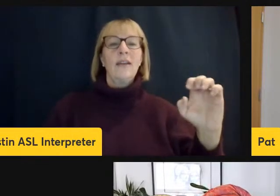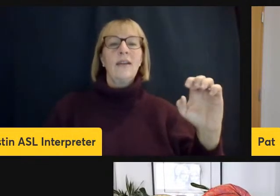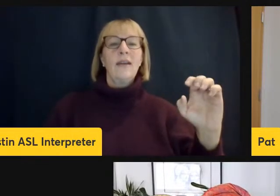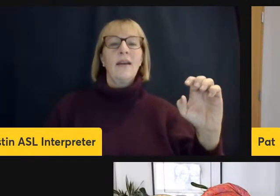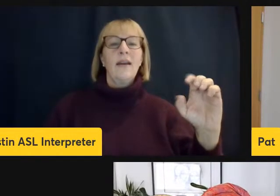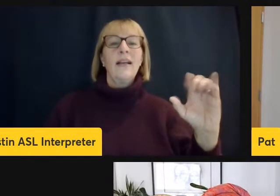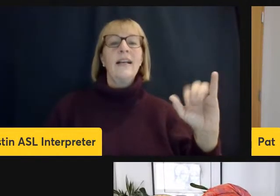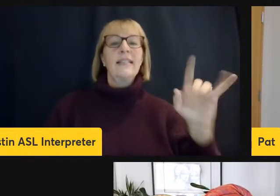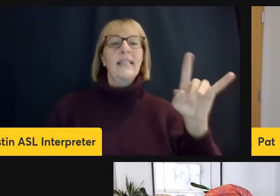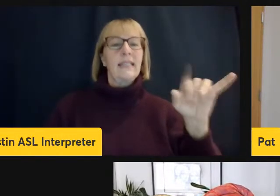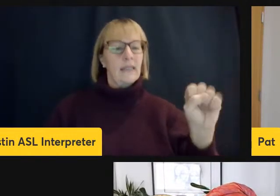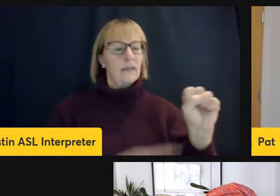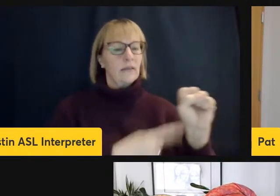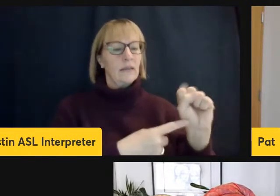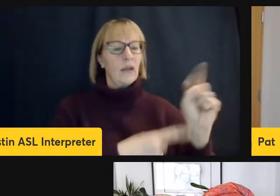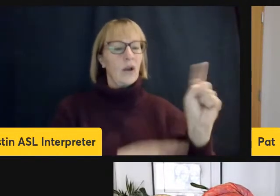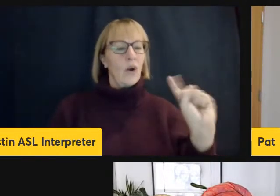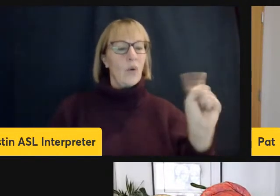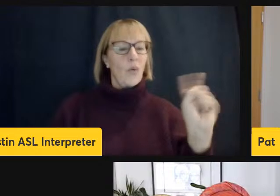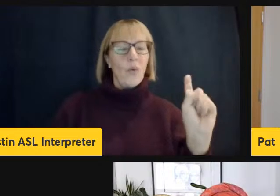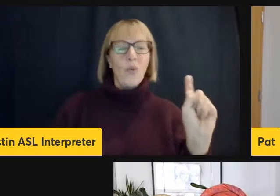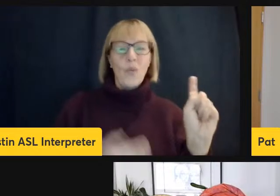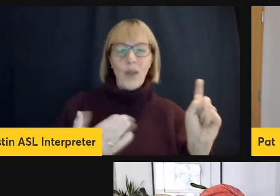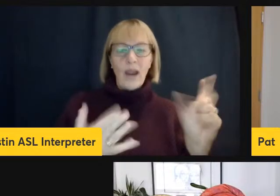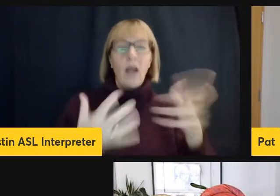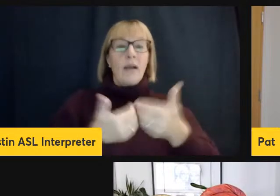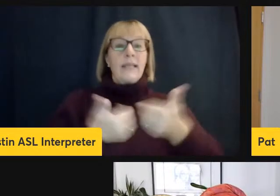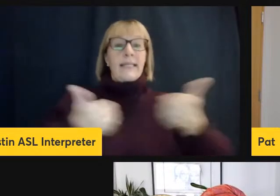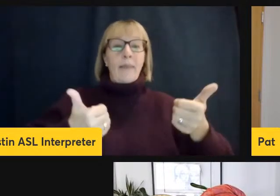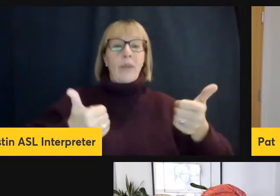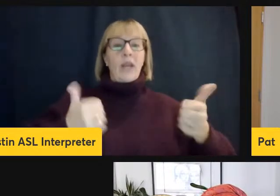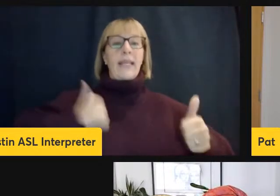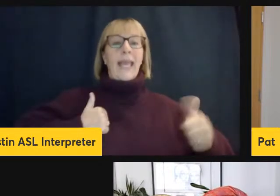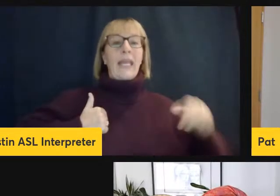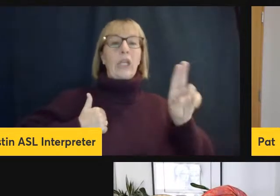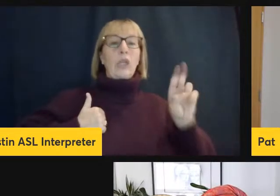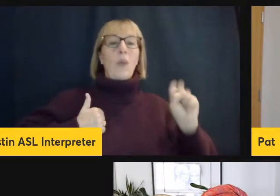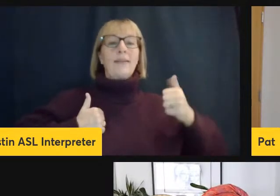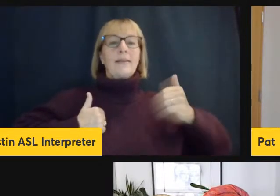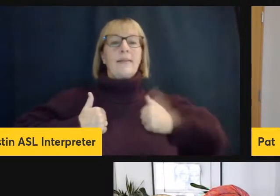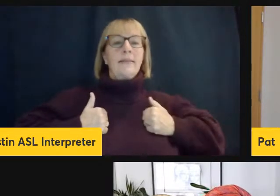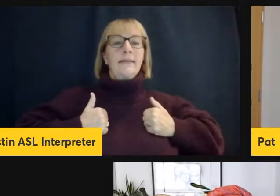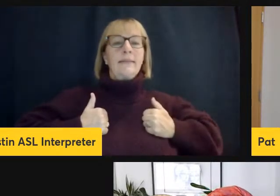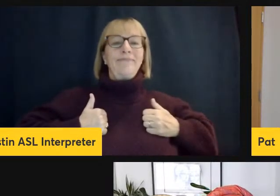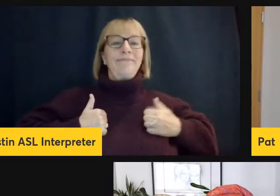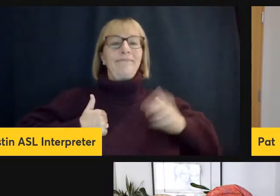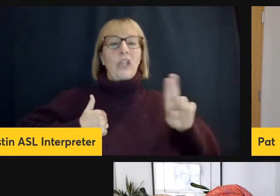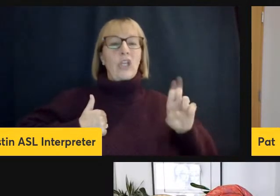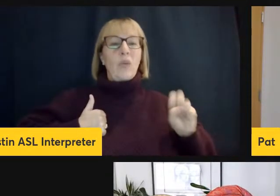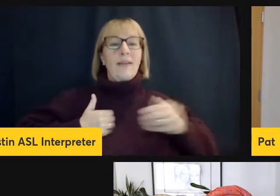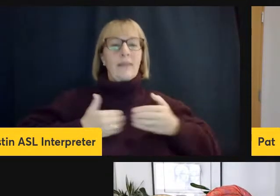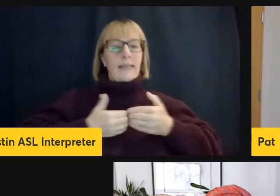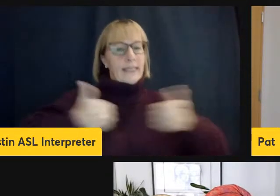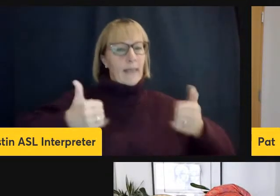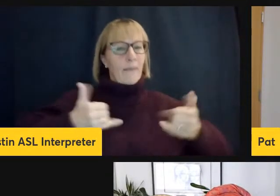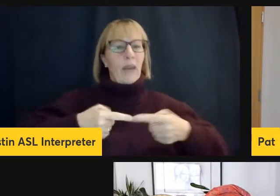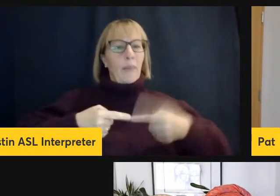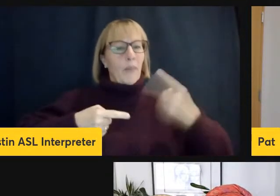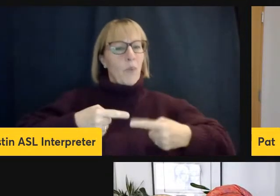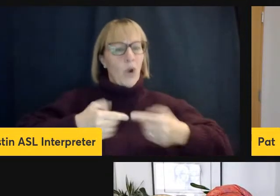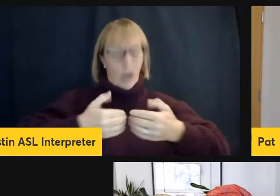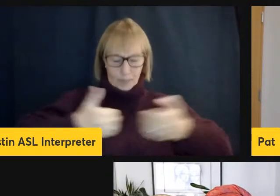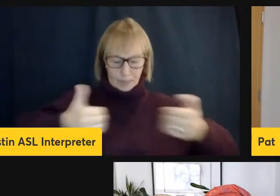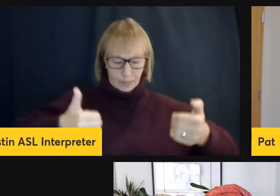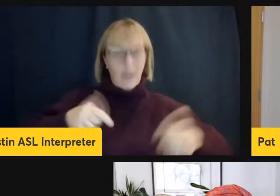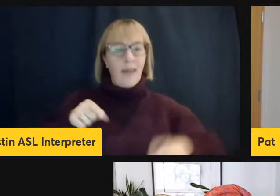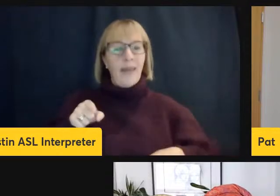in Canada, while we are a separate country, we have to remember that the settlement process and the profession of medicine in the Americas has a